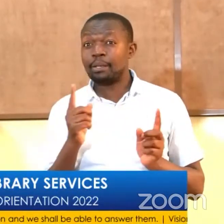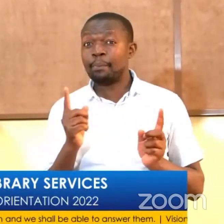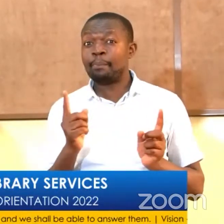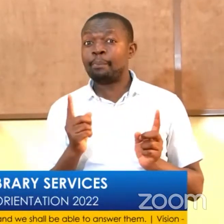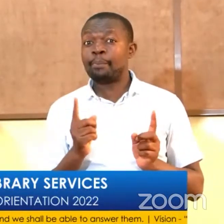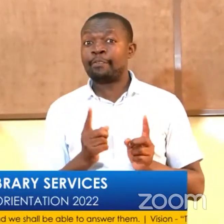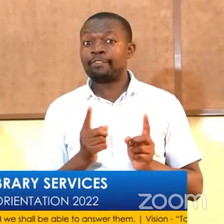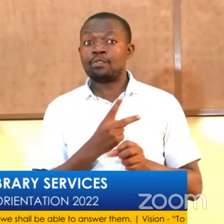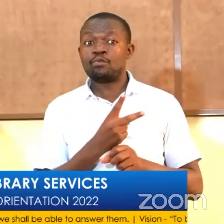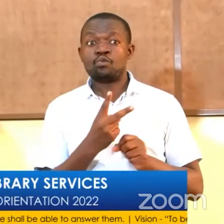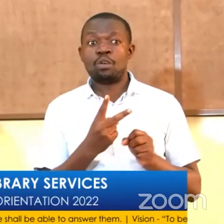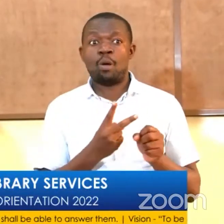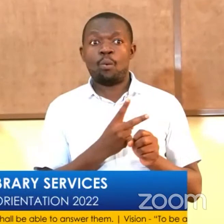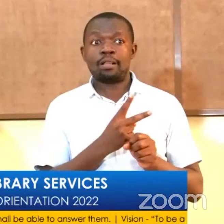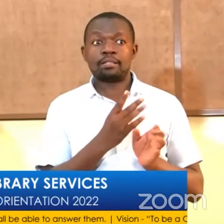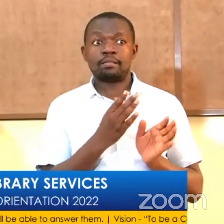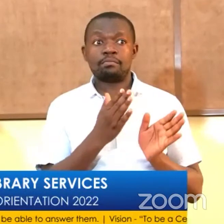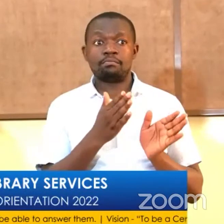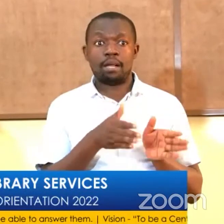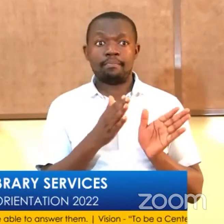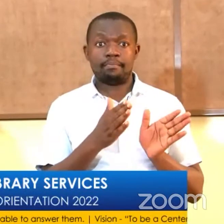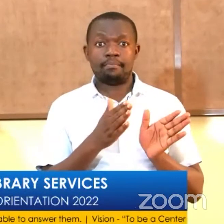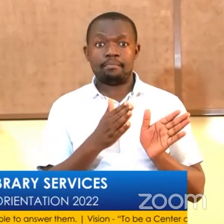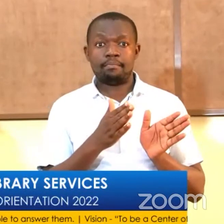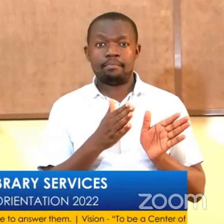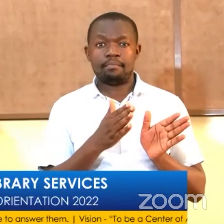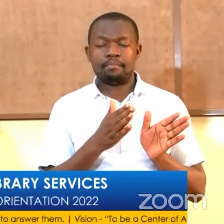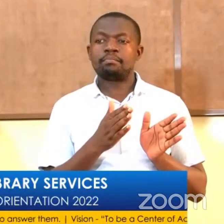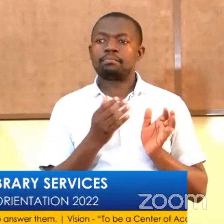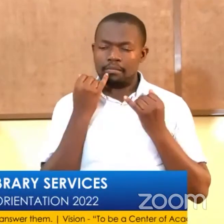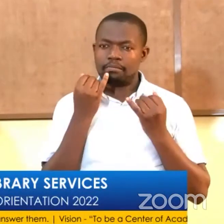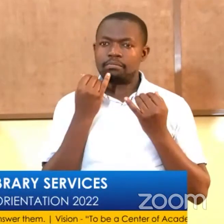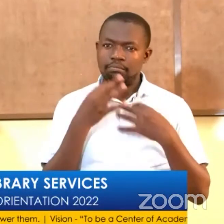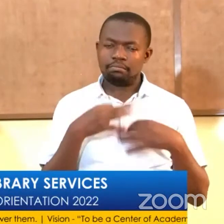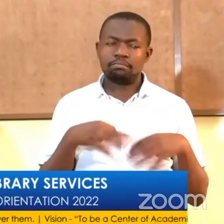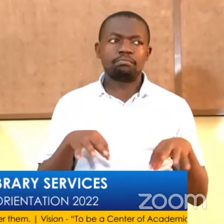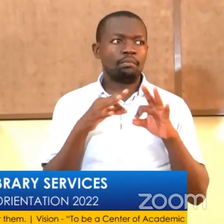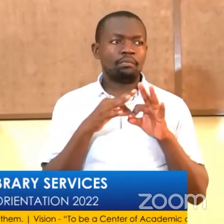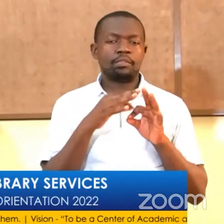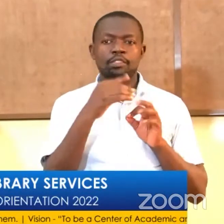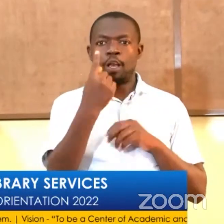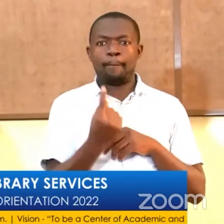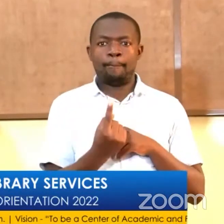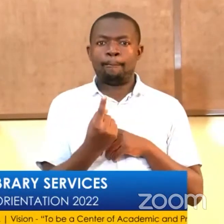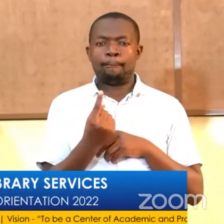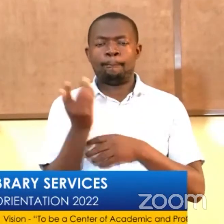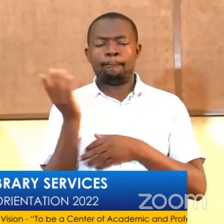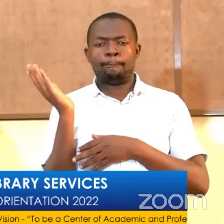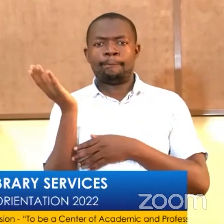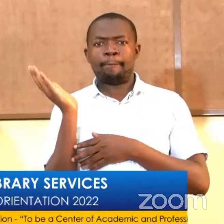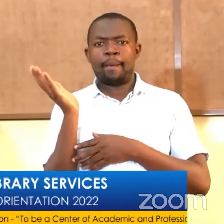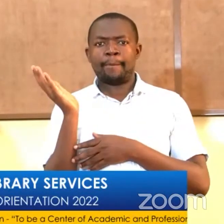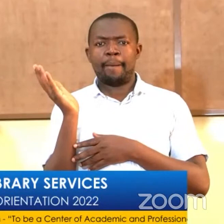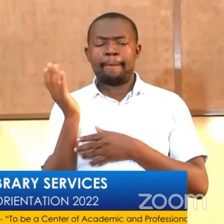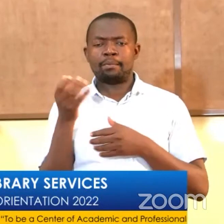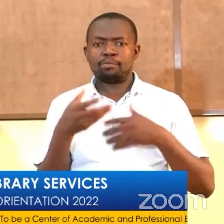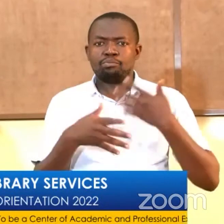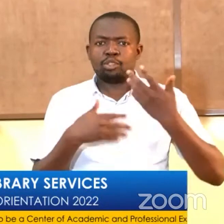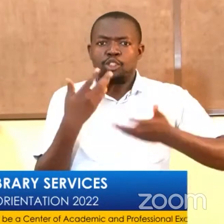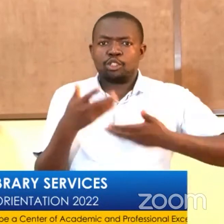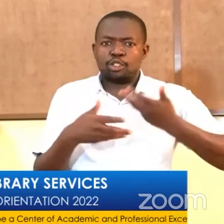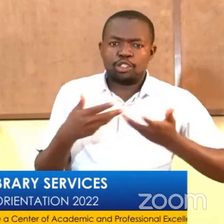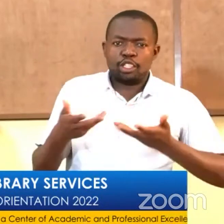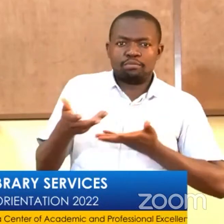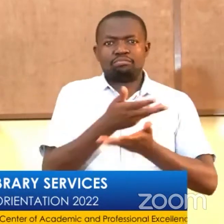2 hours, come and we give you very important information for your work while at campus. It is just